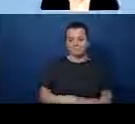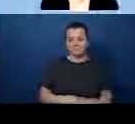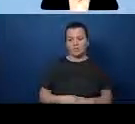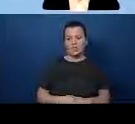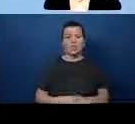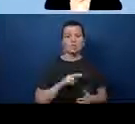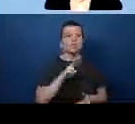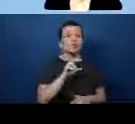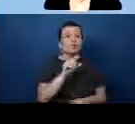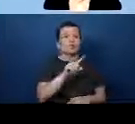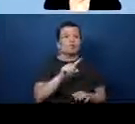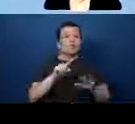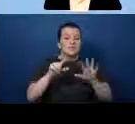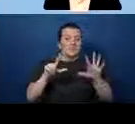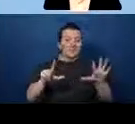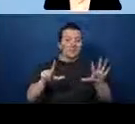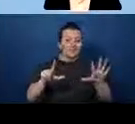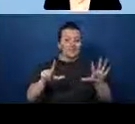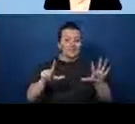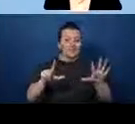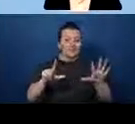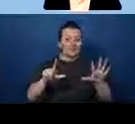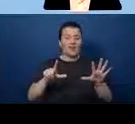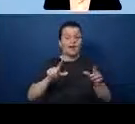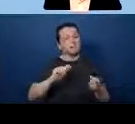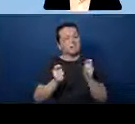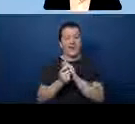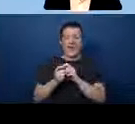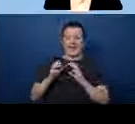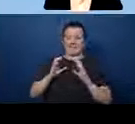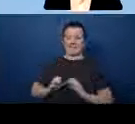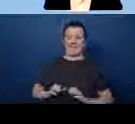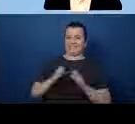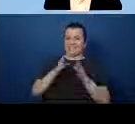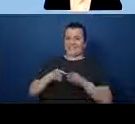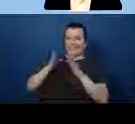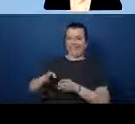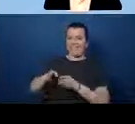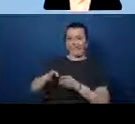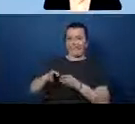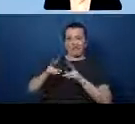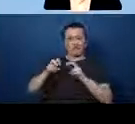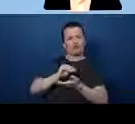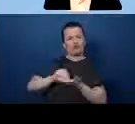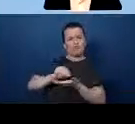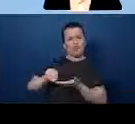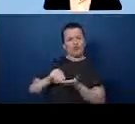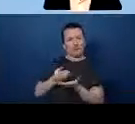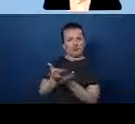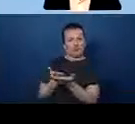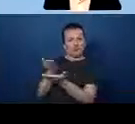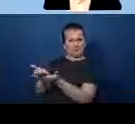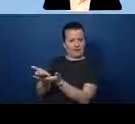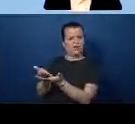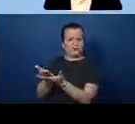he became a citizen reporter when he was 25 for a program which is conducted by